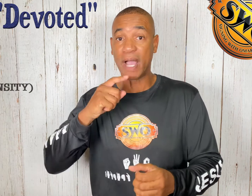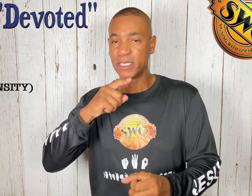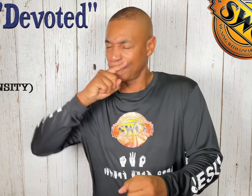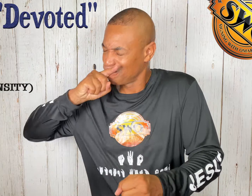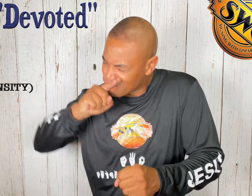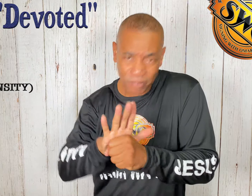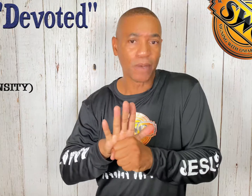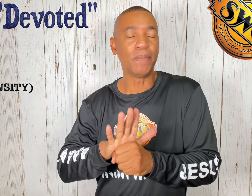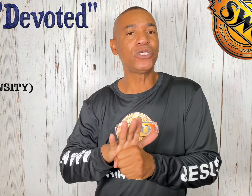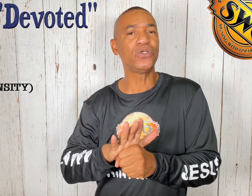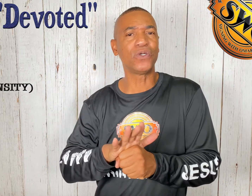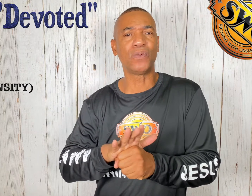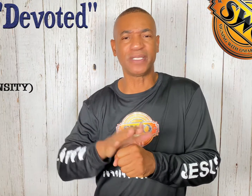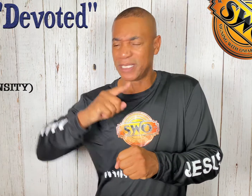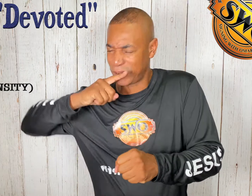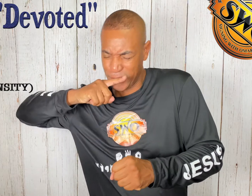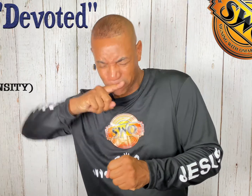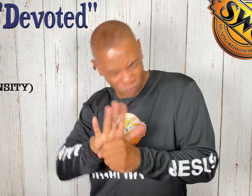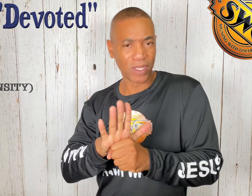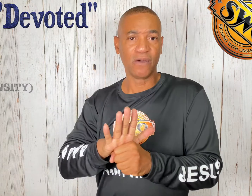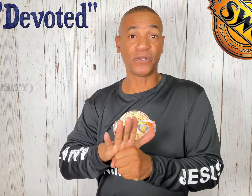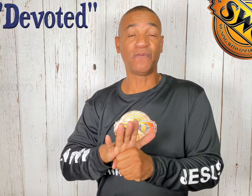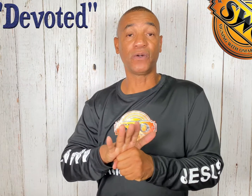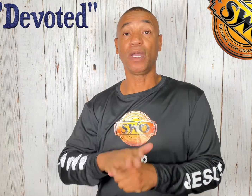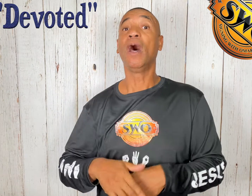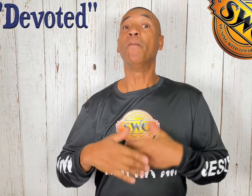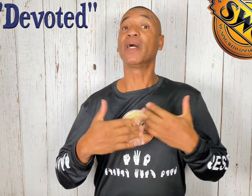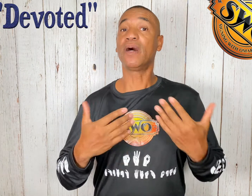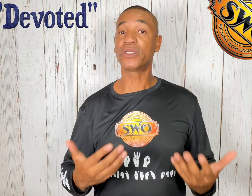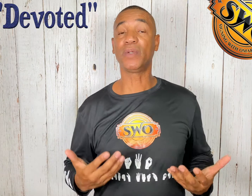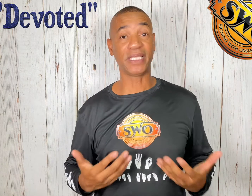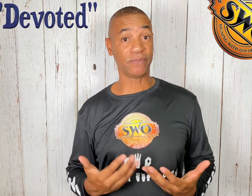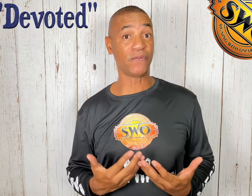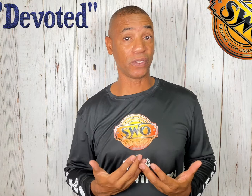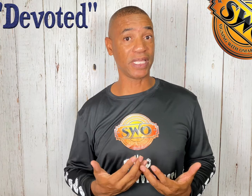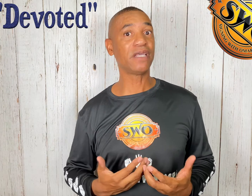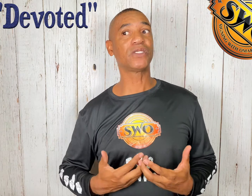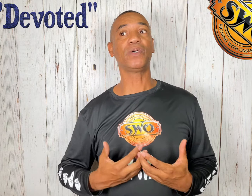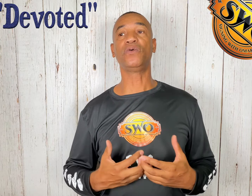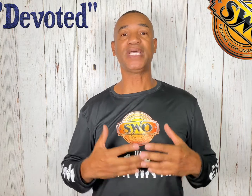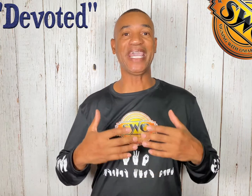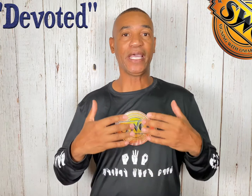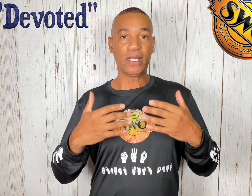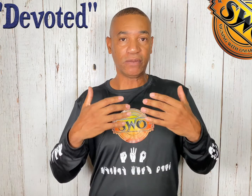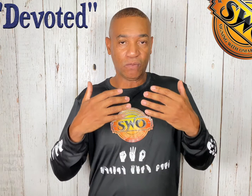promise, but make sure you do it with intensity for devoted. But also when I think of devoted, I think of someone who's a